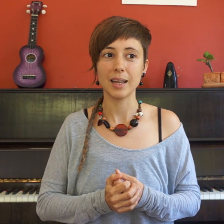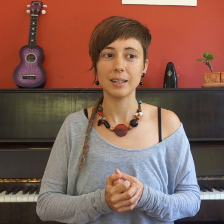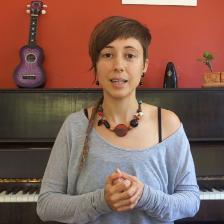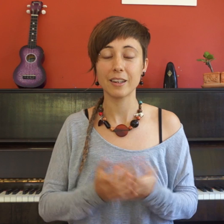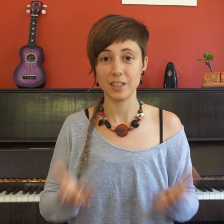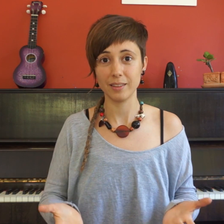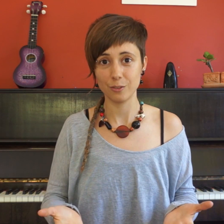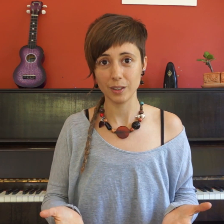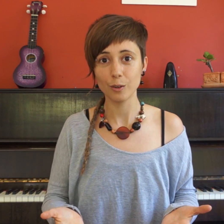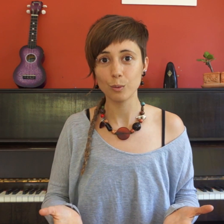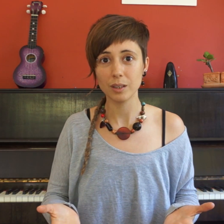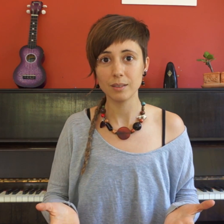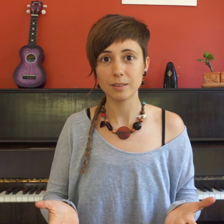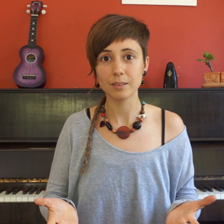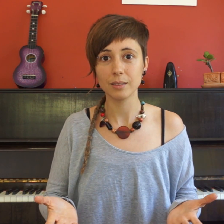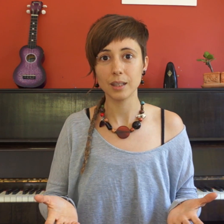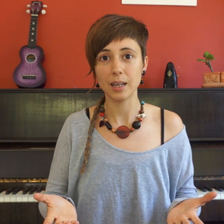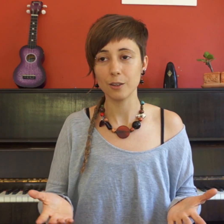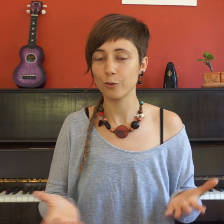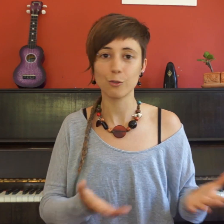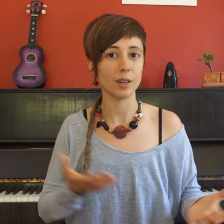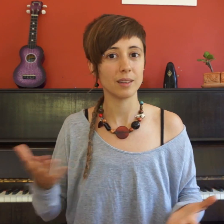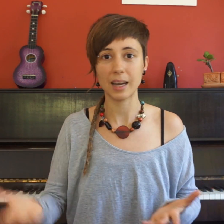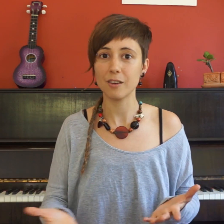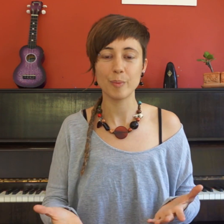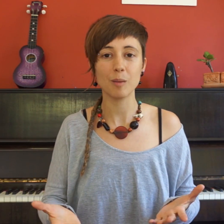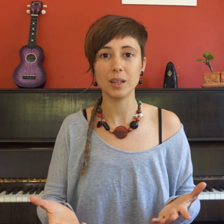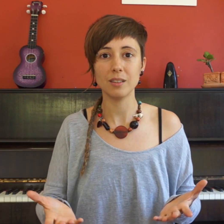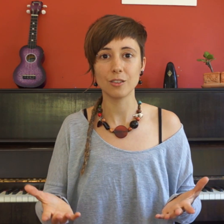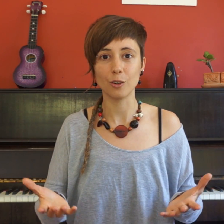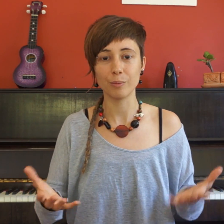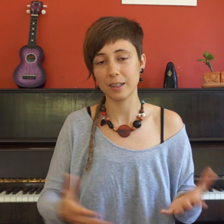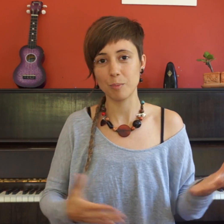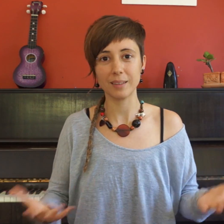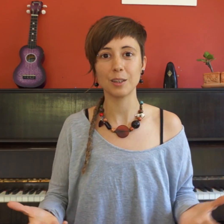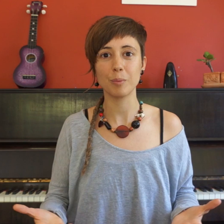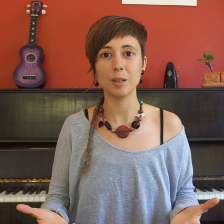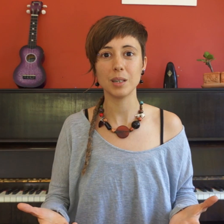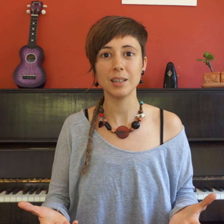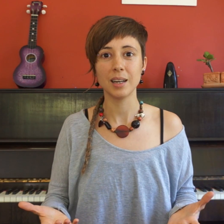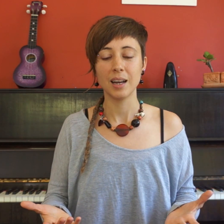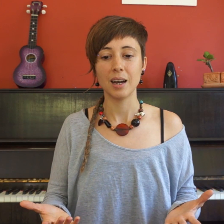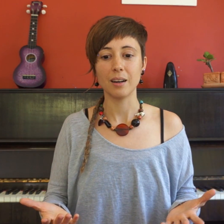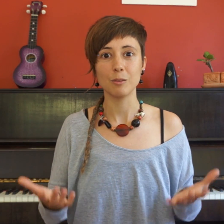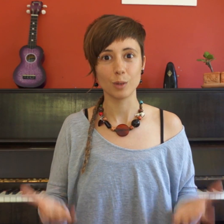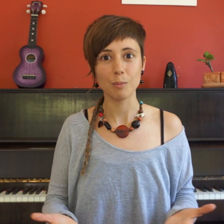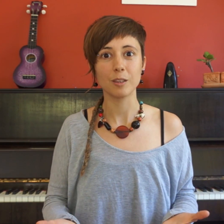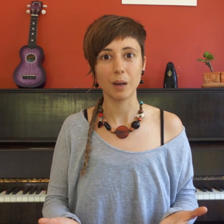And yeah, share this video with any of your friends that have babies or that are expecting a baby. It really makes